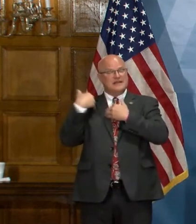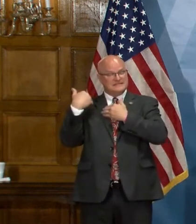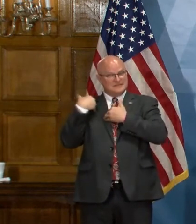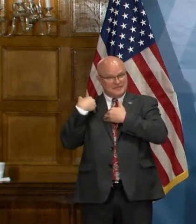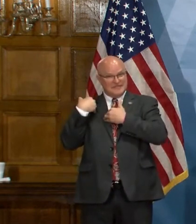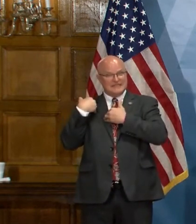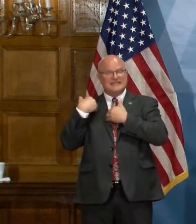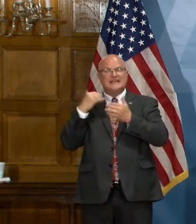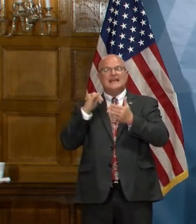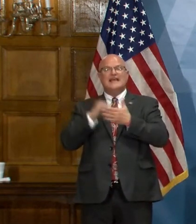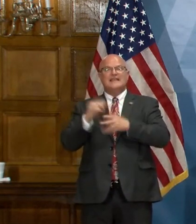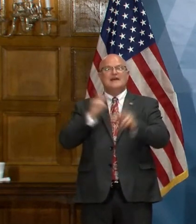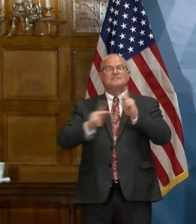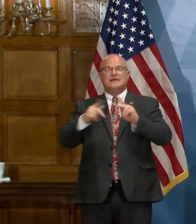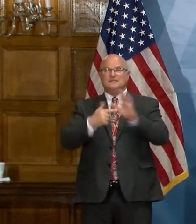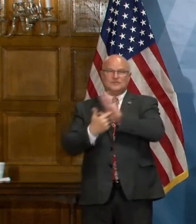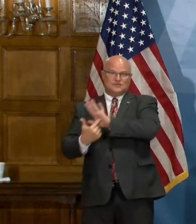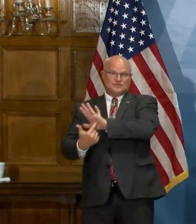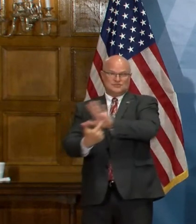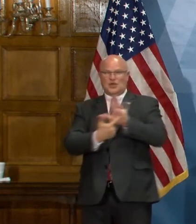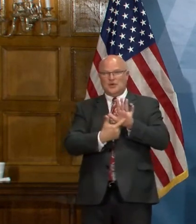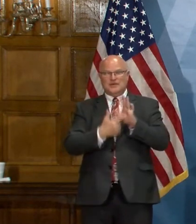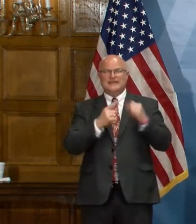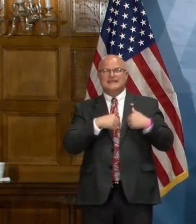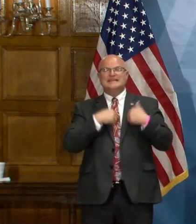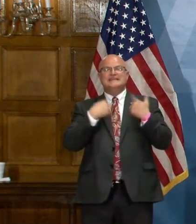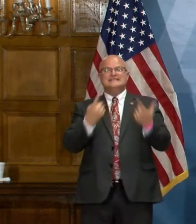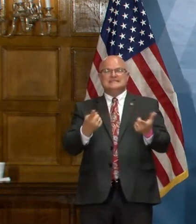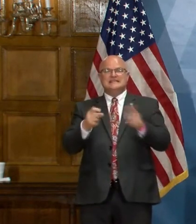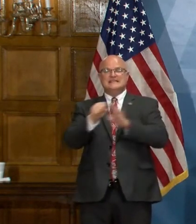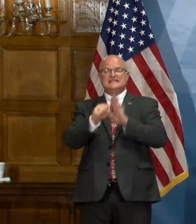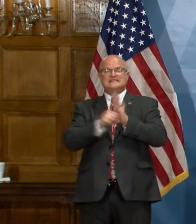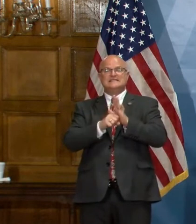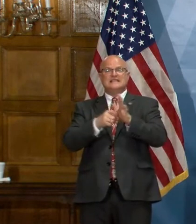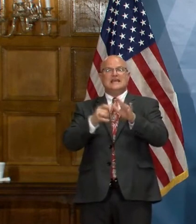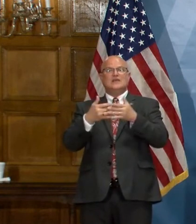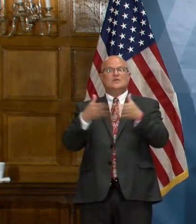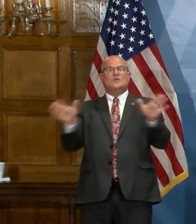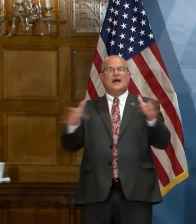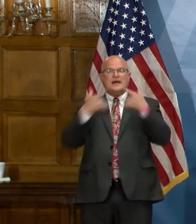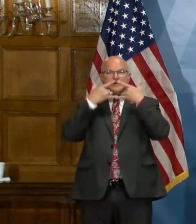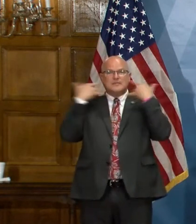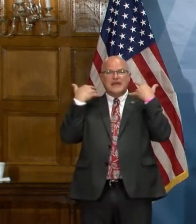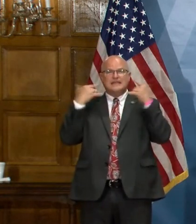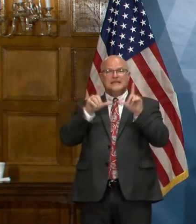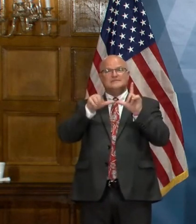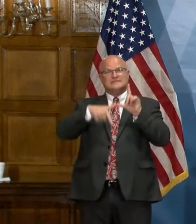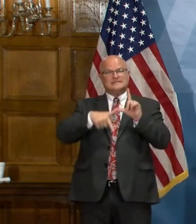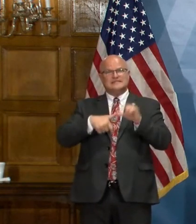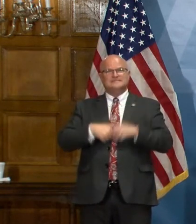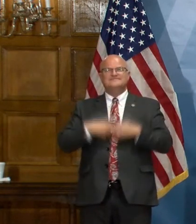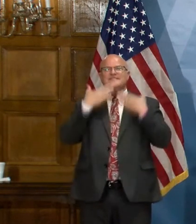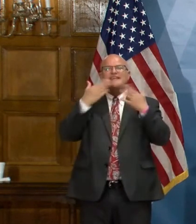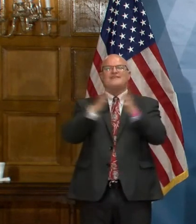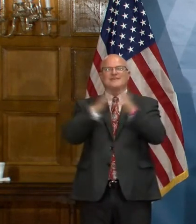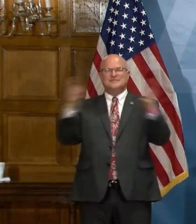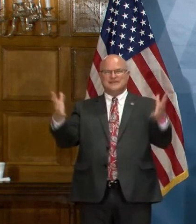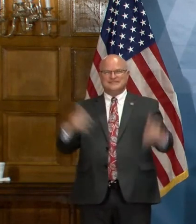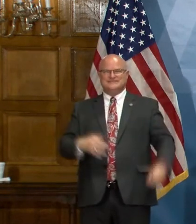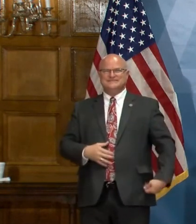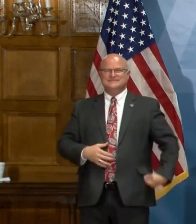responsibility that everyone has demonstrated since the statewide mandate was lifted. Thank you very much.